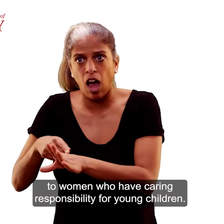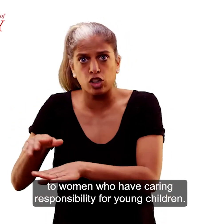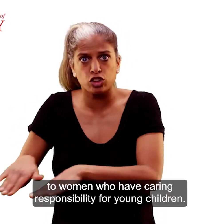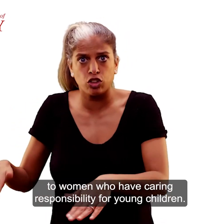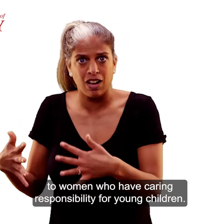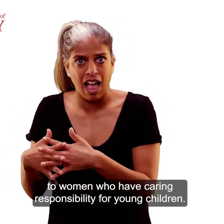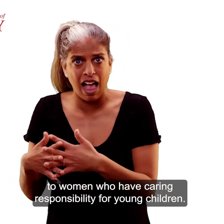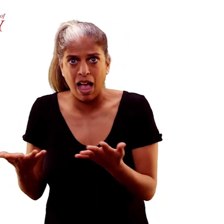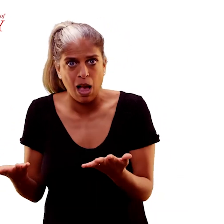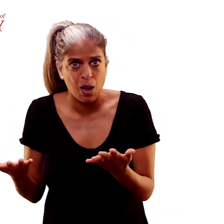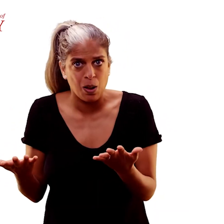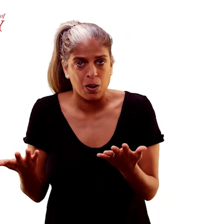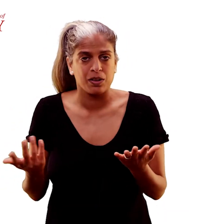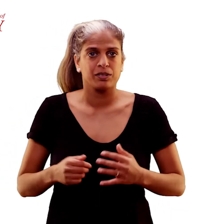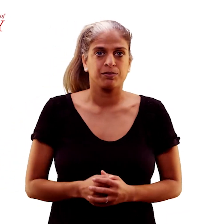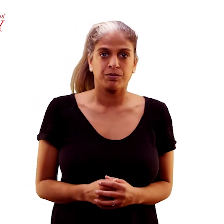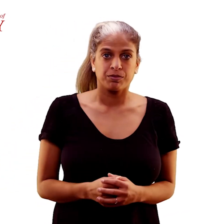young children.